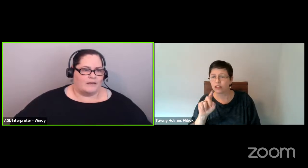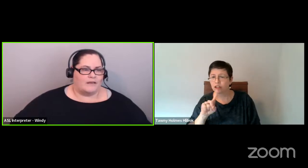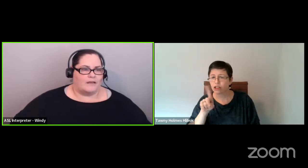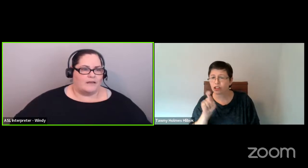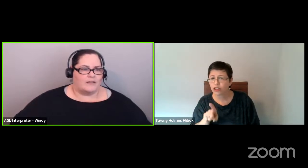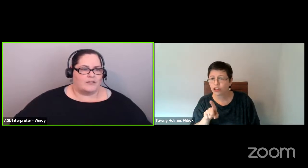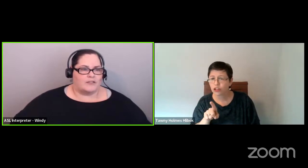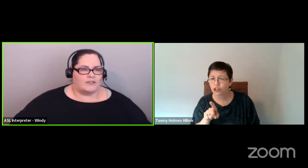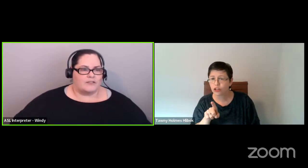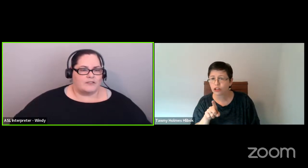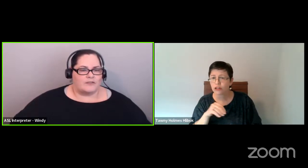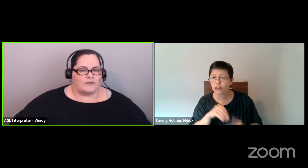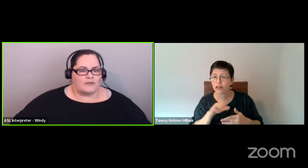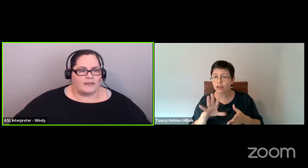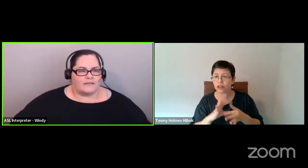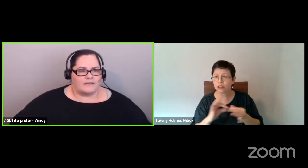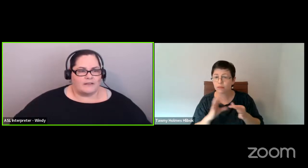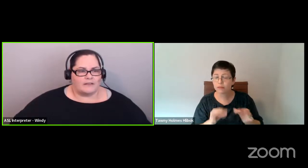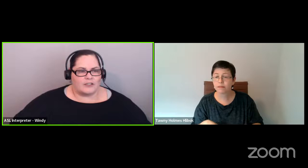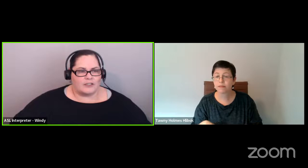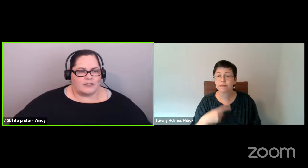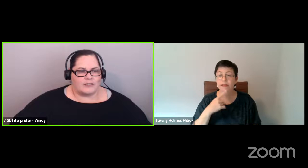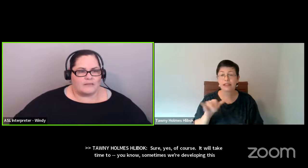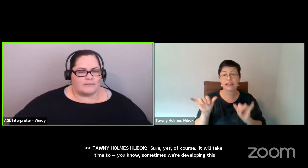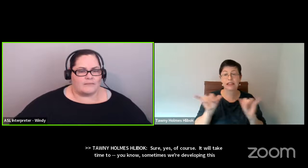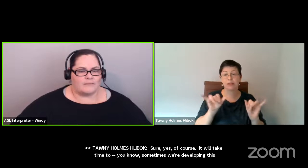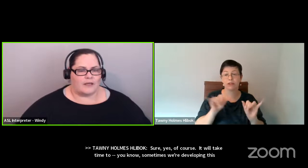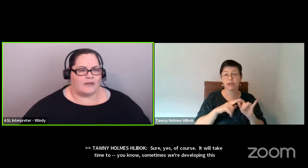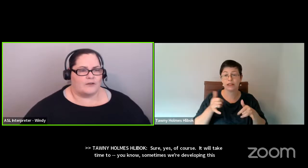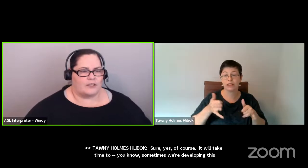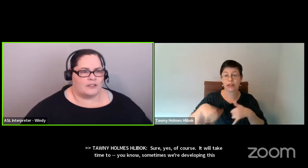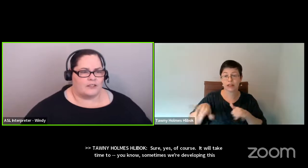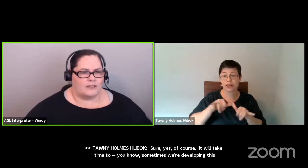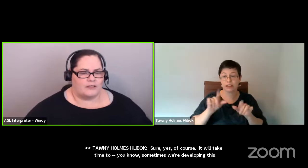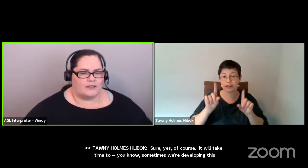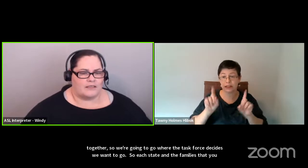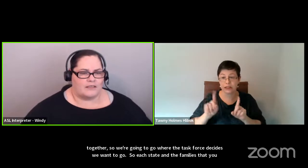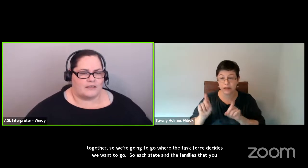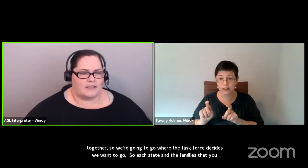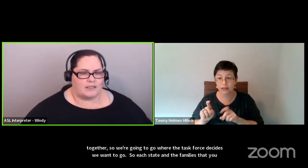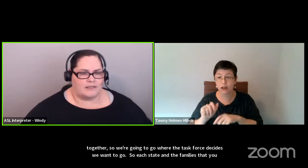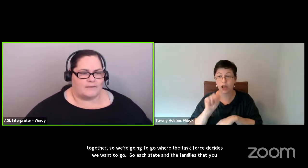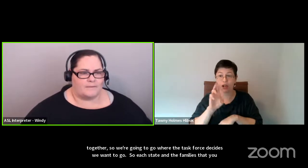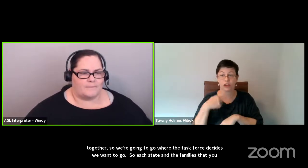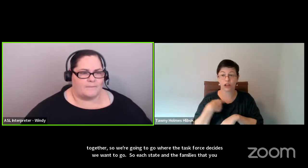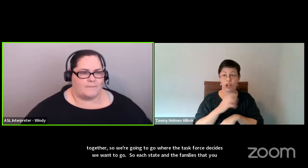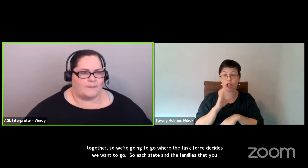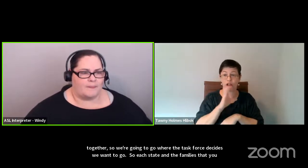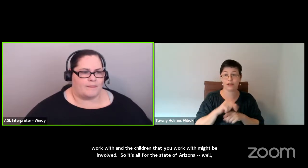Arizona. So do we have another question? Another question here. It says,